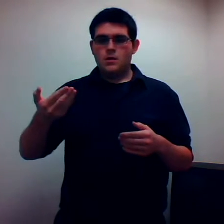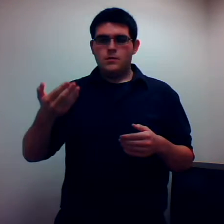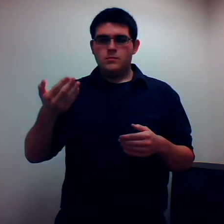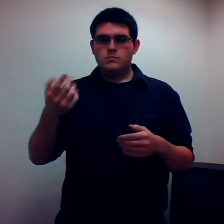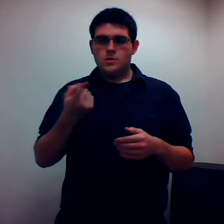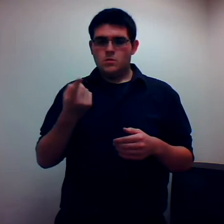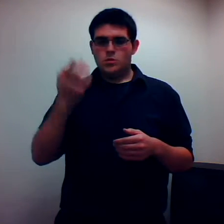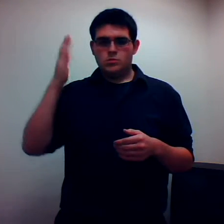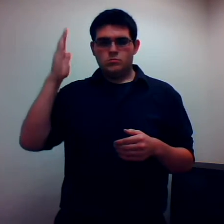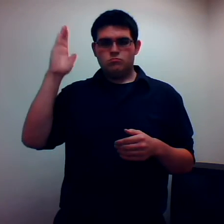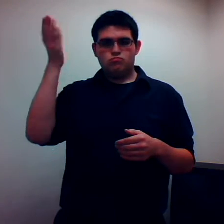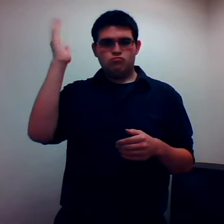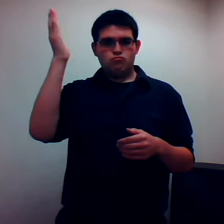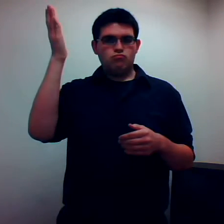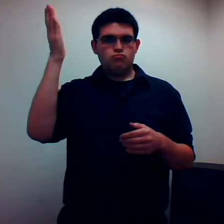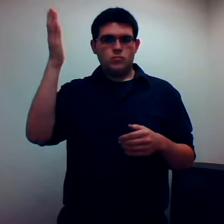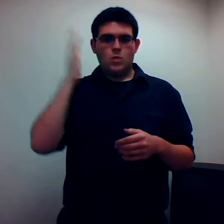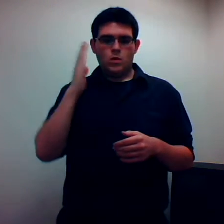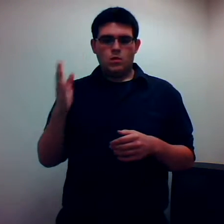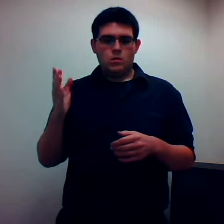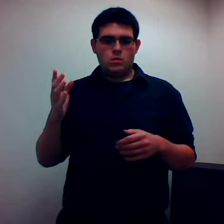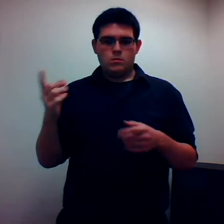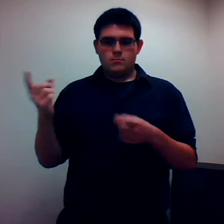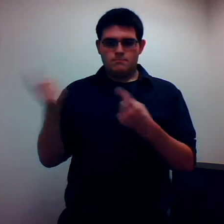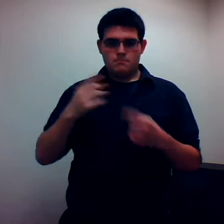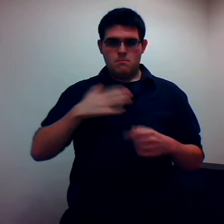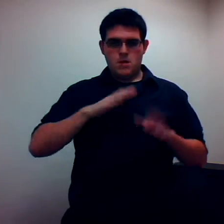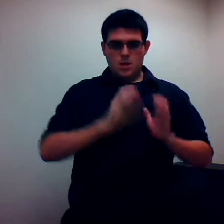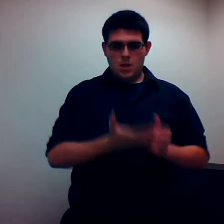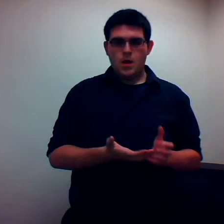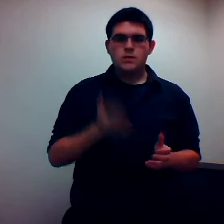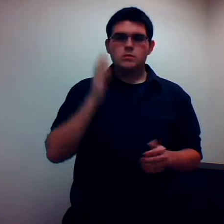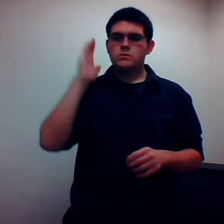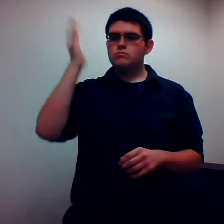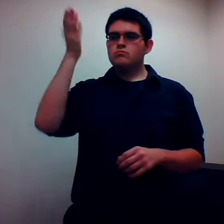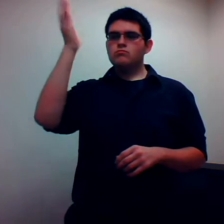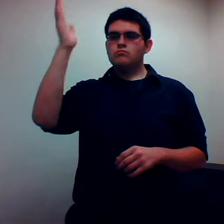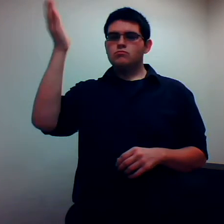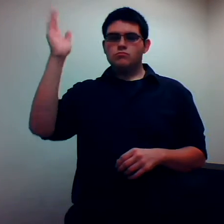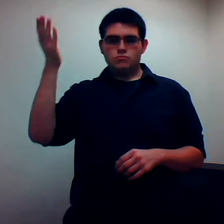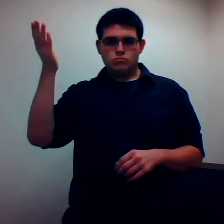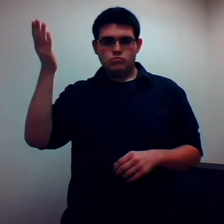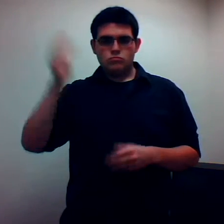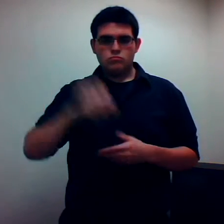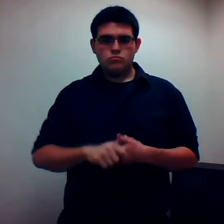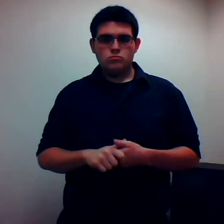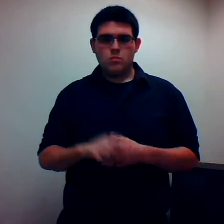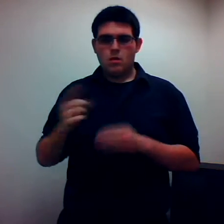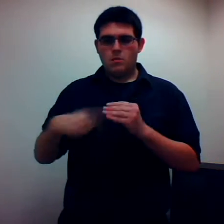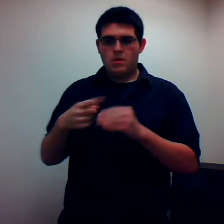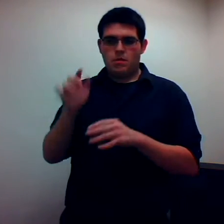they determine on their own from their area. It could be, one time I had a gentleman talk